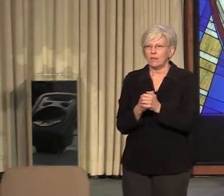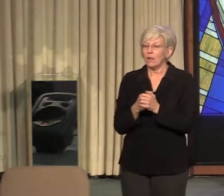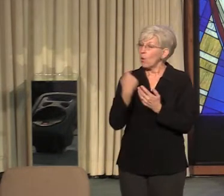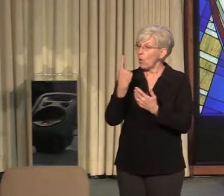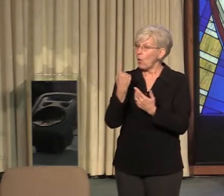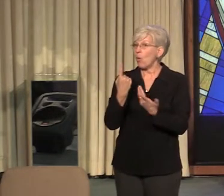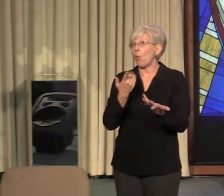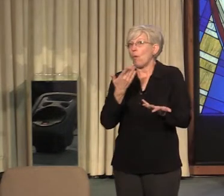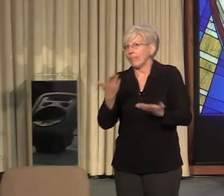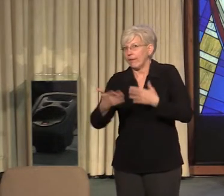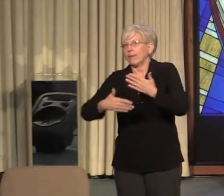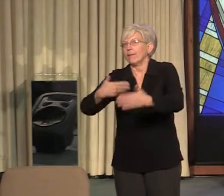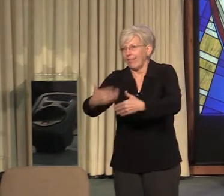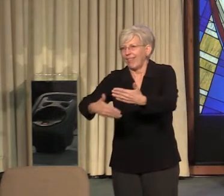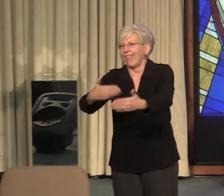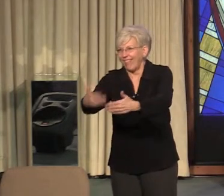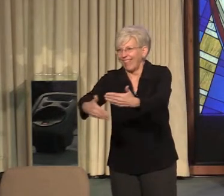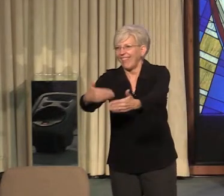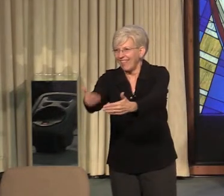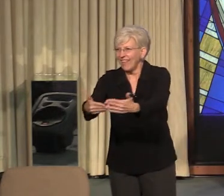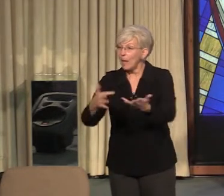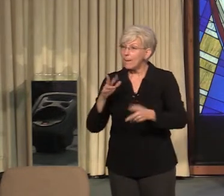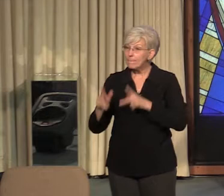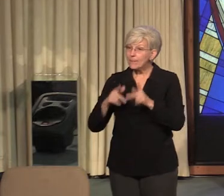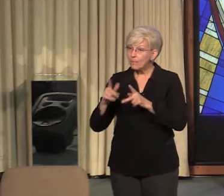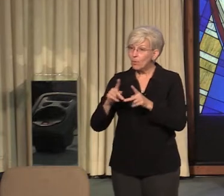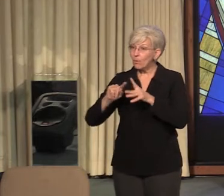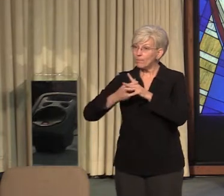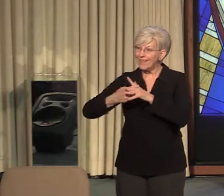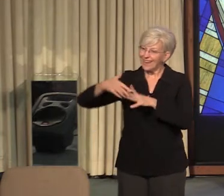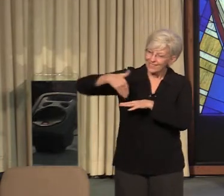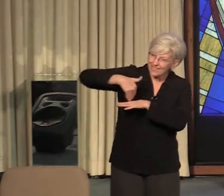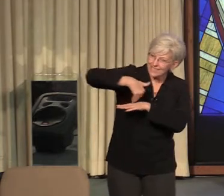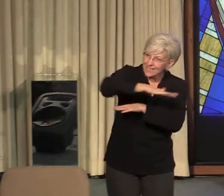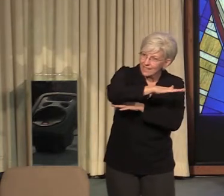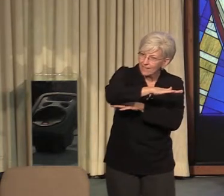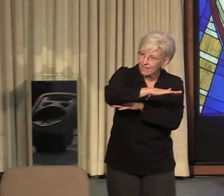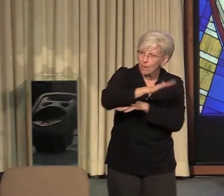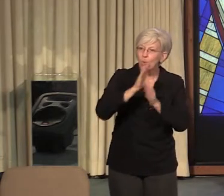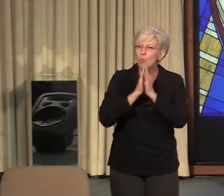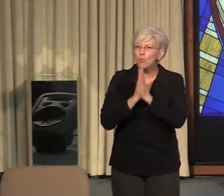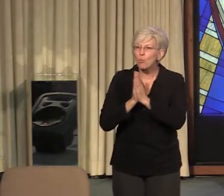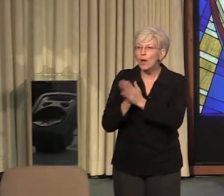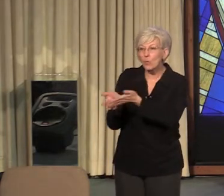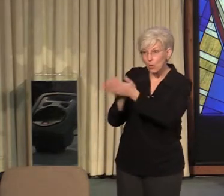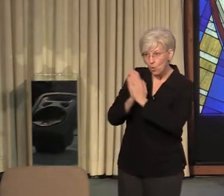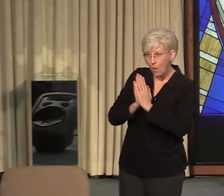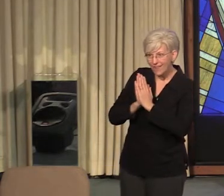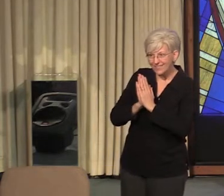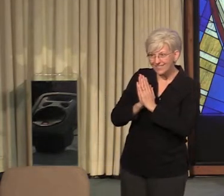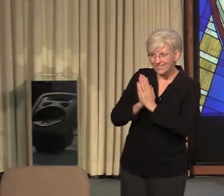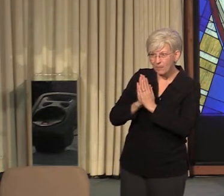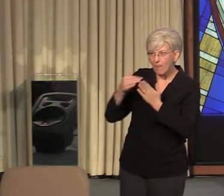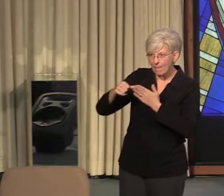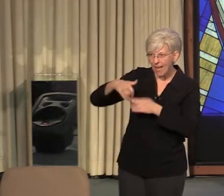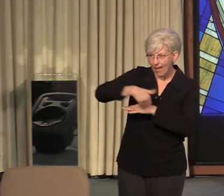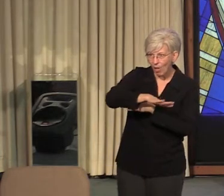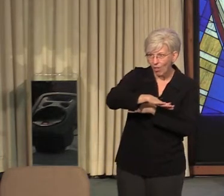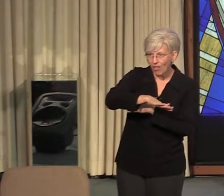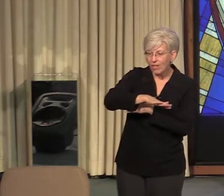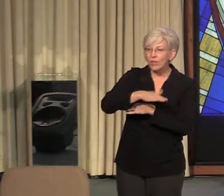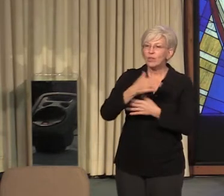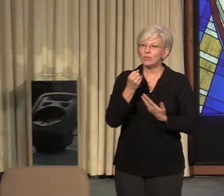One thing led to another. People began sending them prayer requests by mail. And so they established at